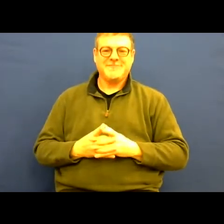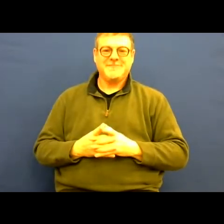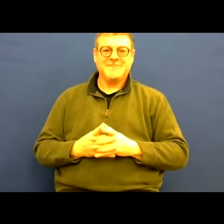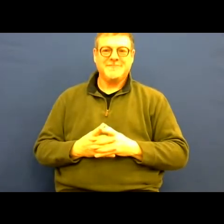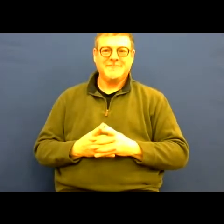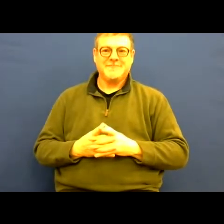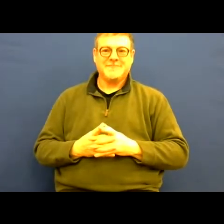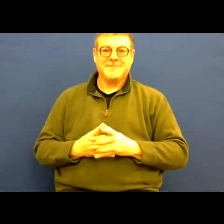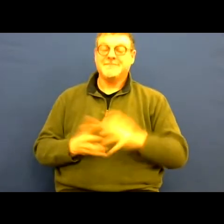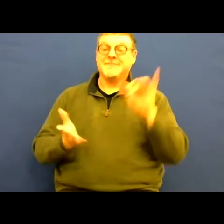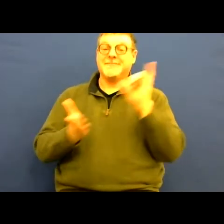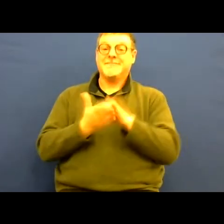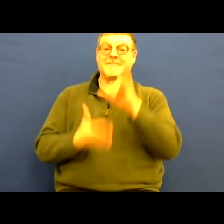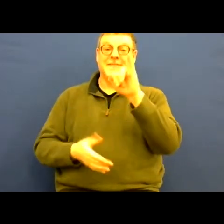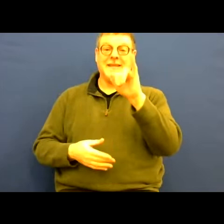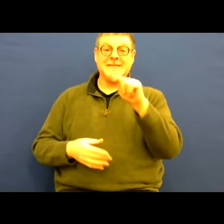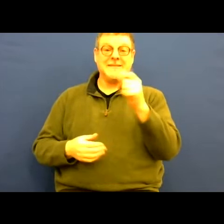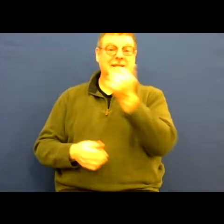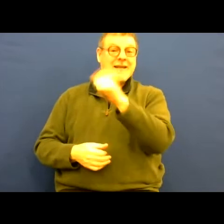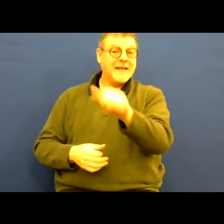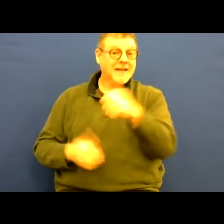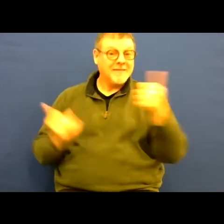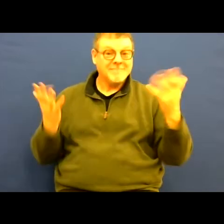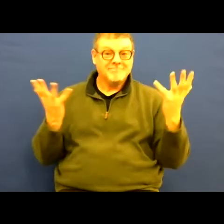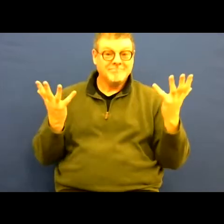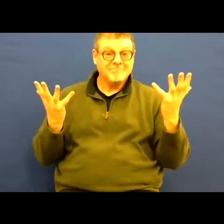So that's it. That's it. Anything else?